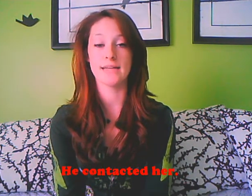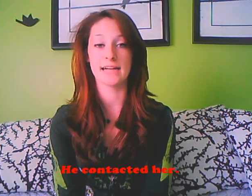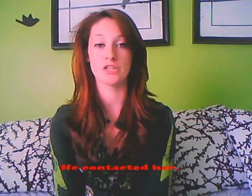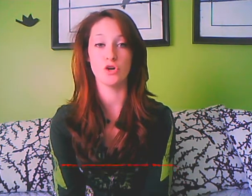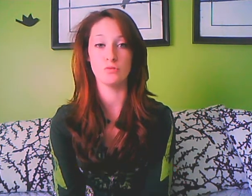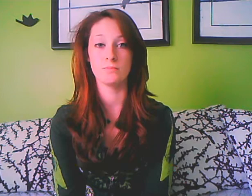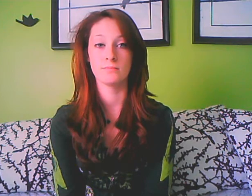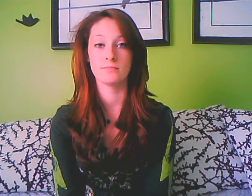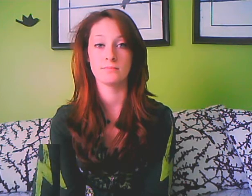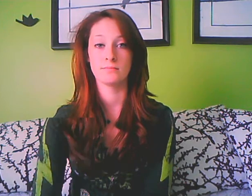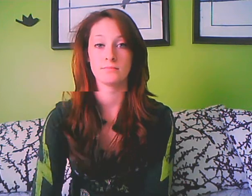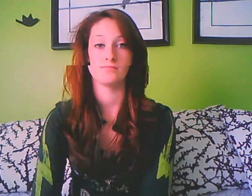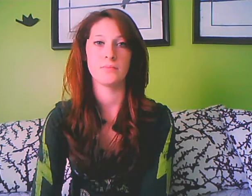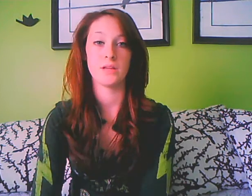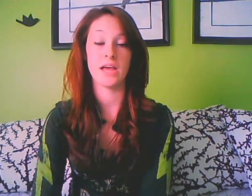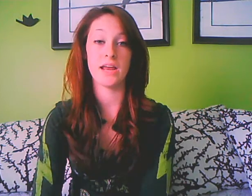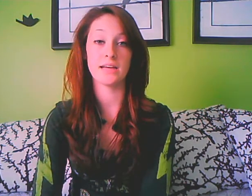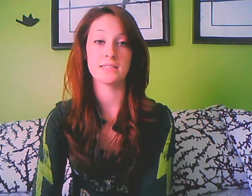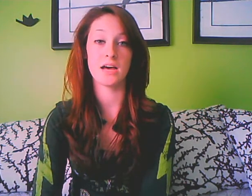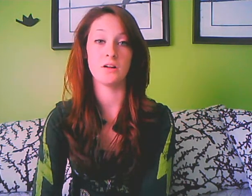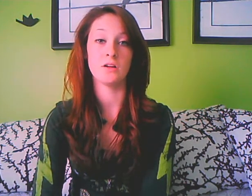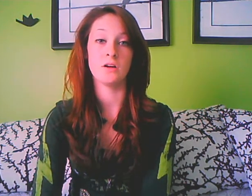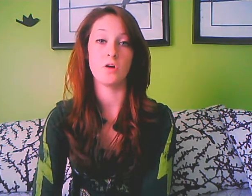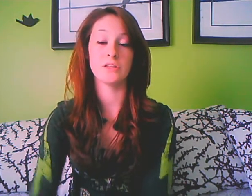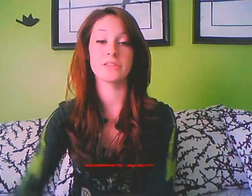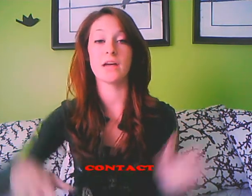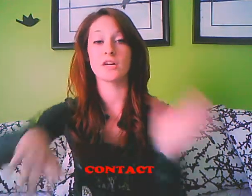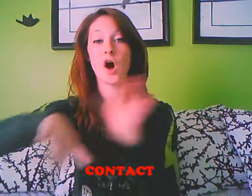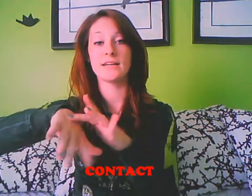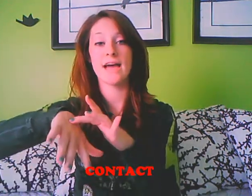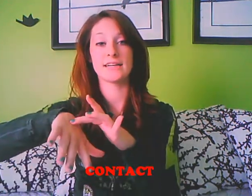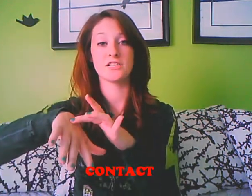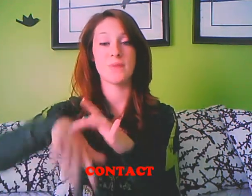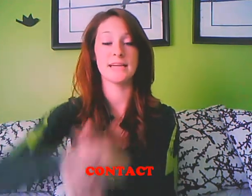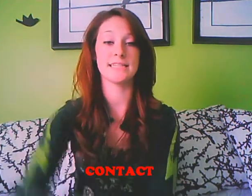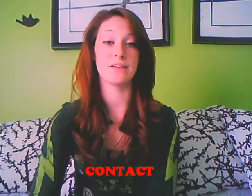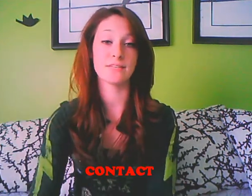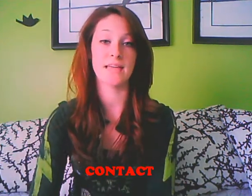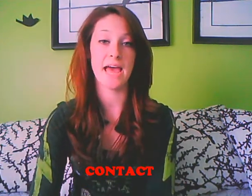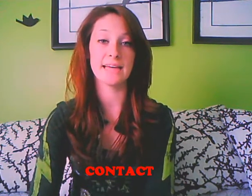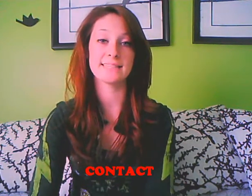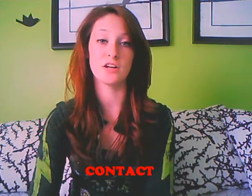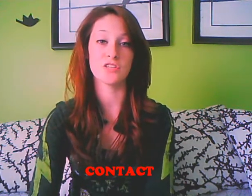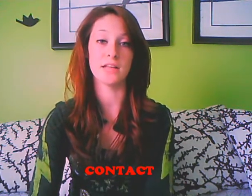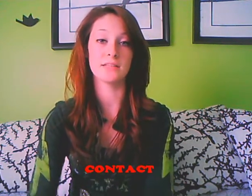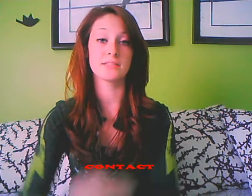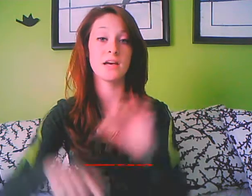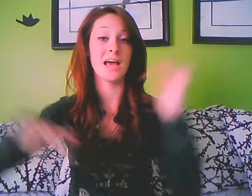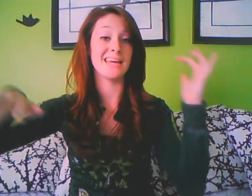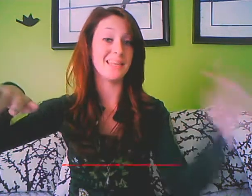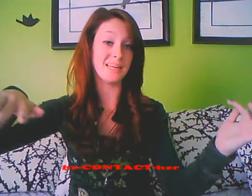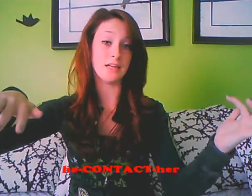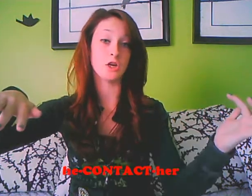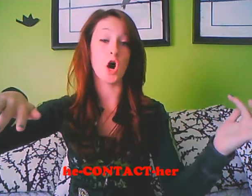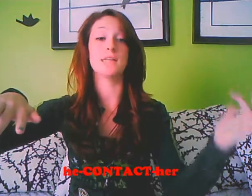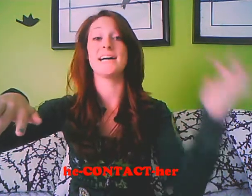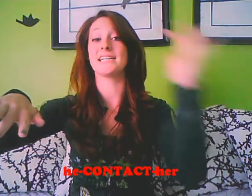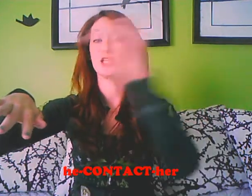contacted whom. In ASL, only the sign contact is made to give us the ASL sentence, he contacted